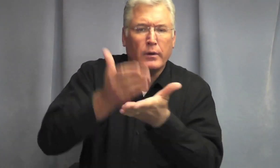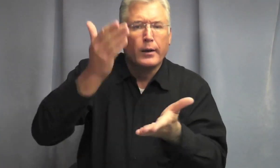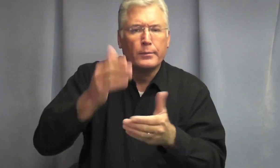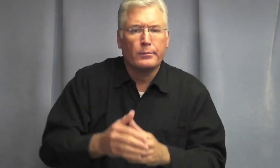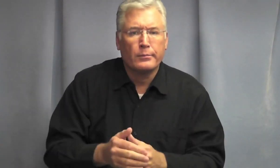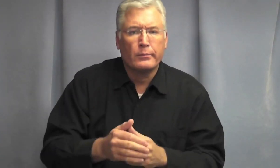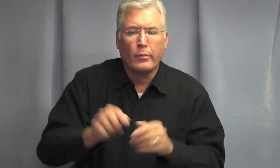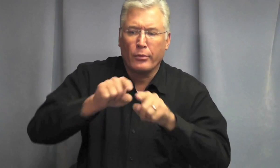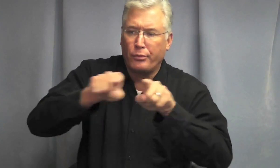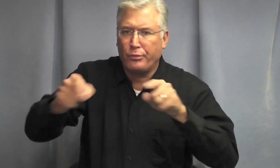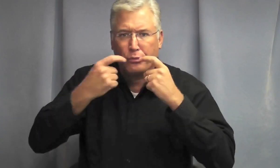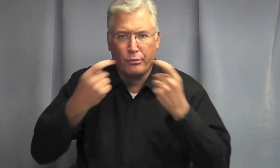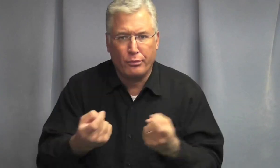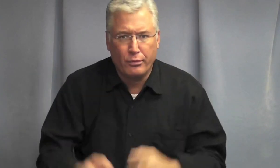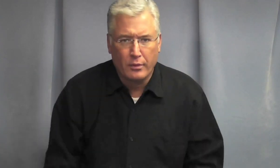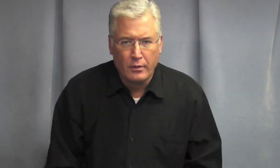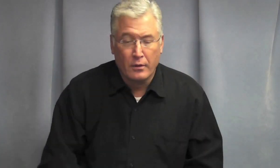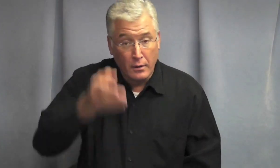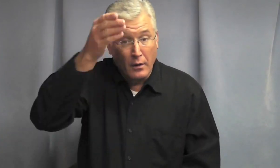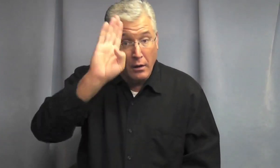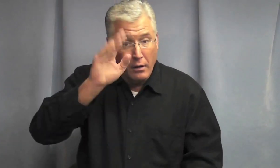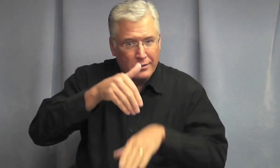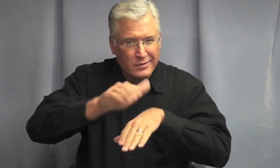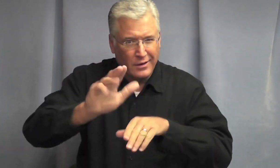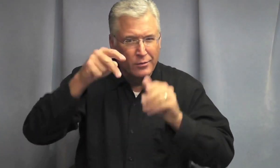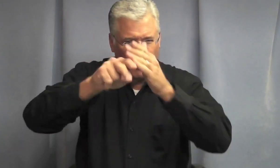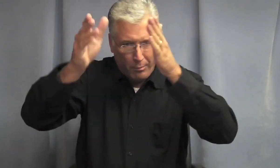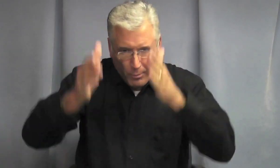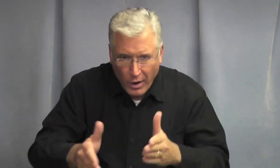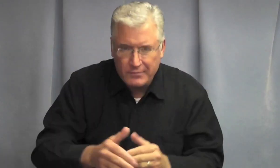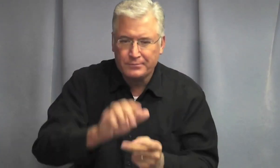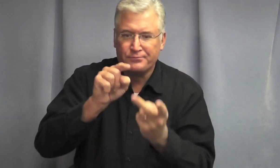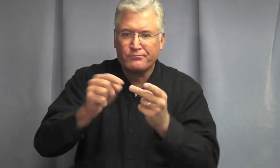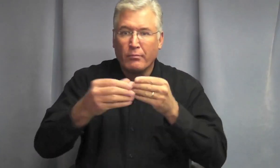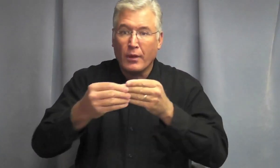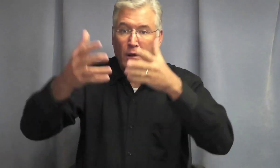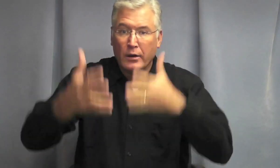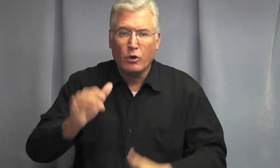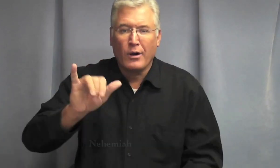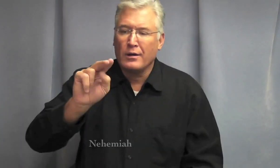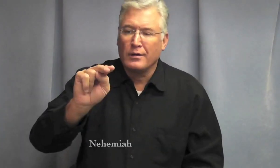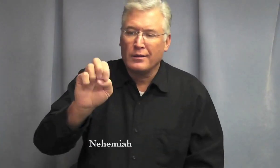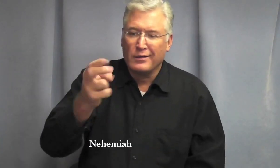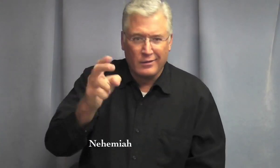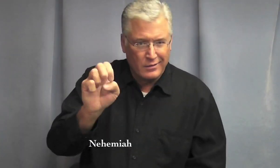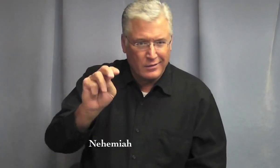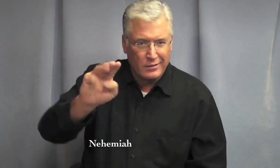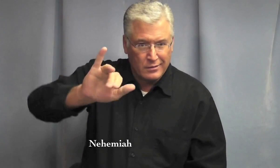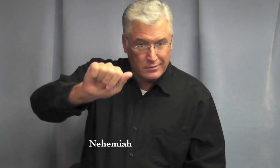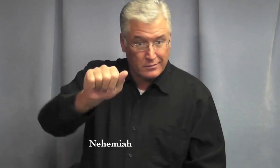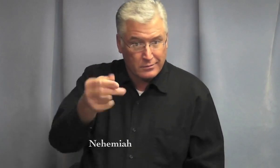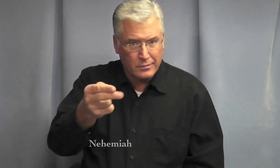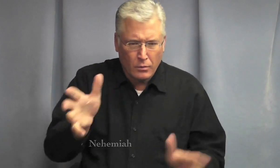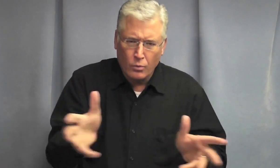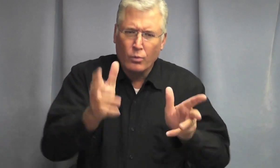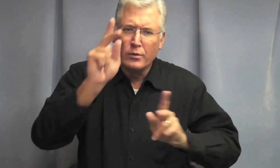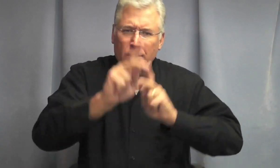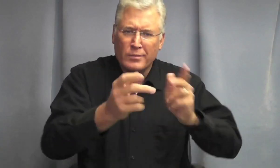people started to repent, but then they stopped and they went as straight as sin. And God sent a prophet. He sent Nehemiah to them